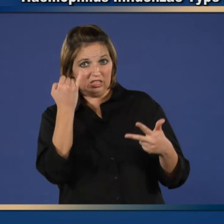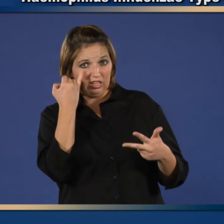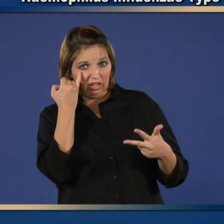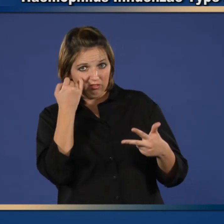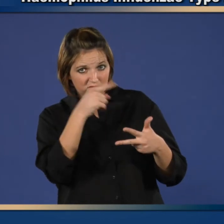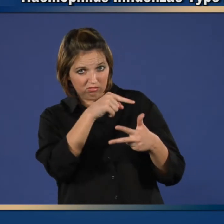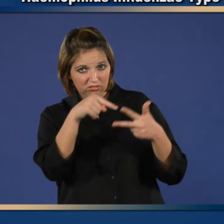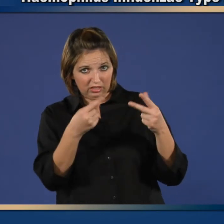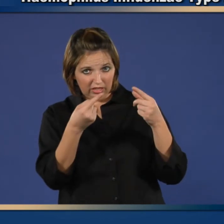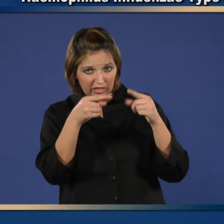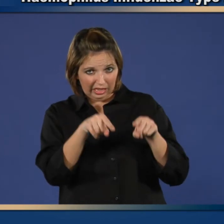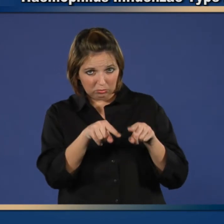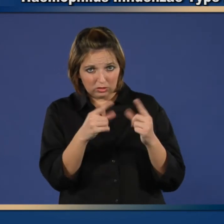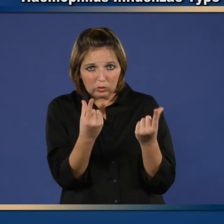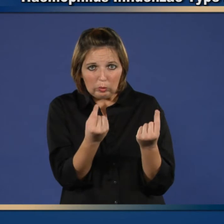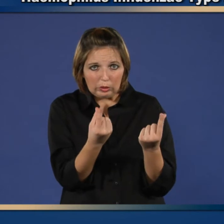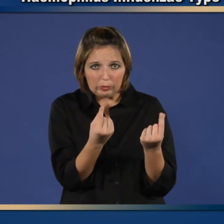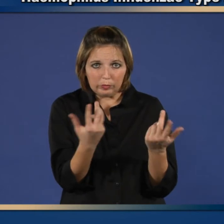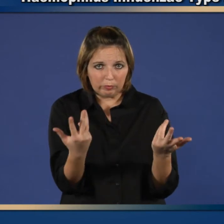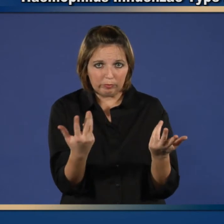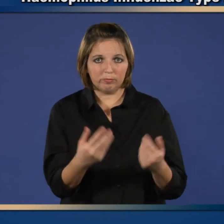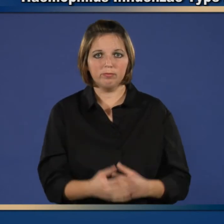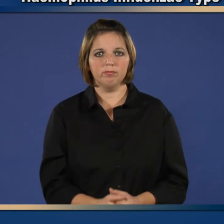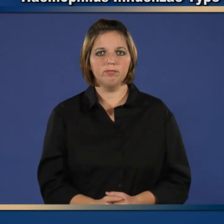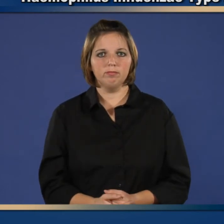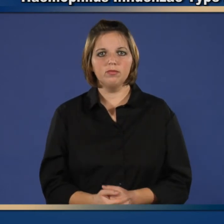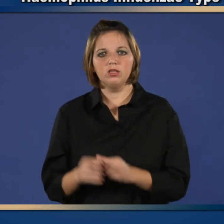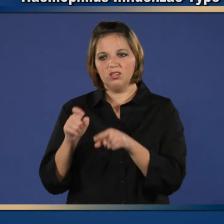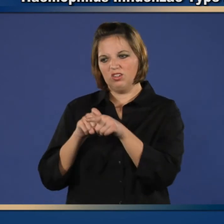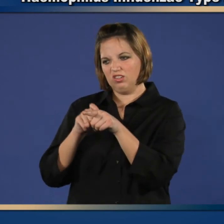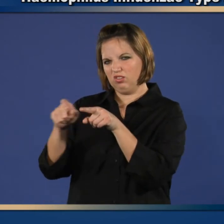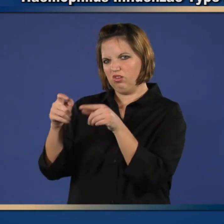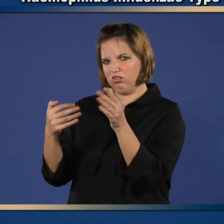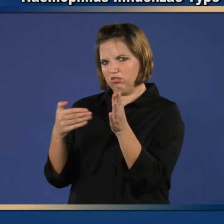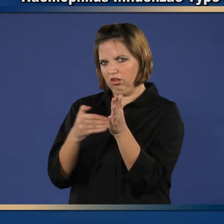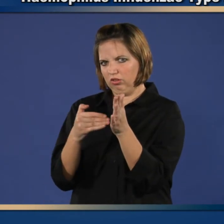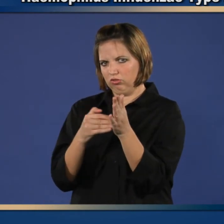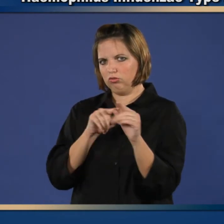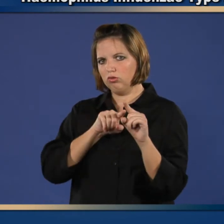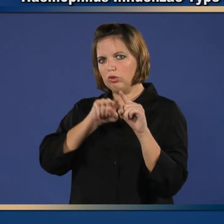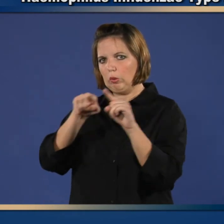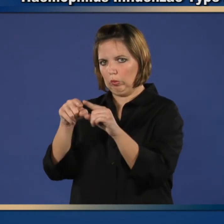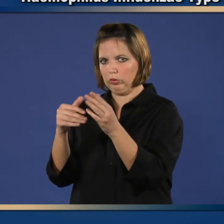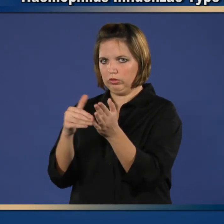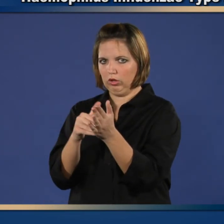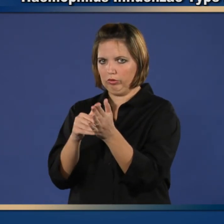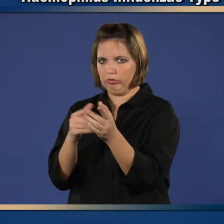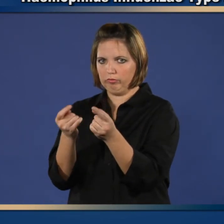What should I do? Call a doctor or get the person to a doctor right away.